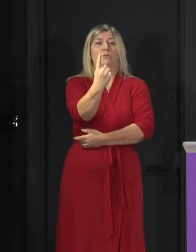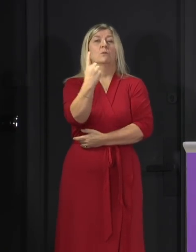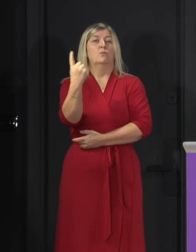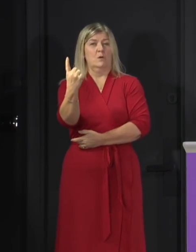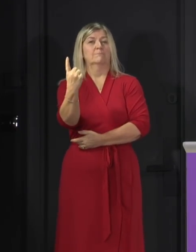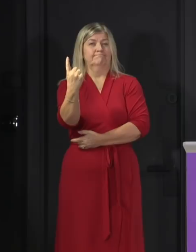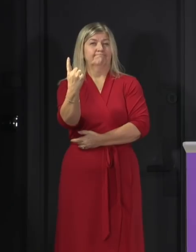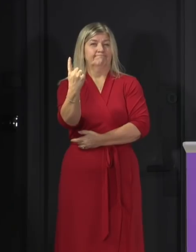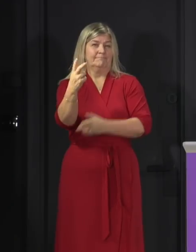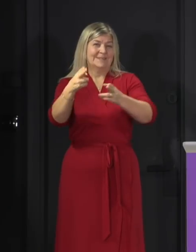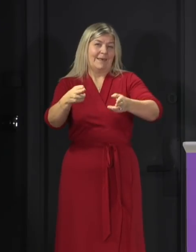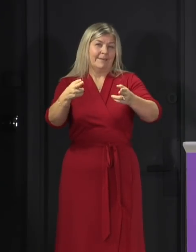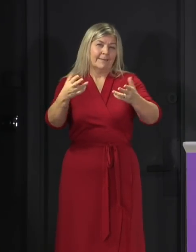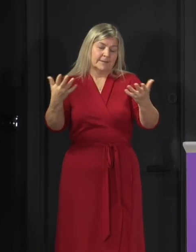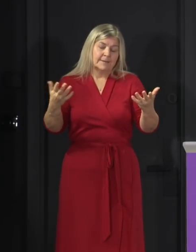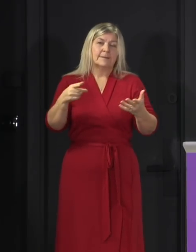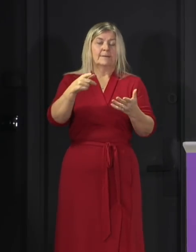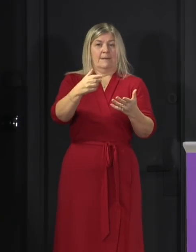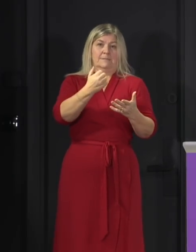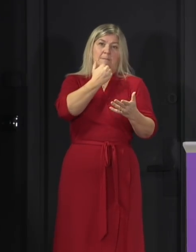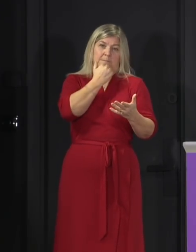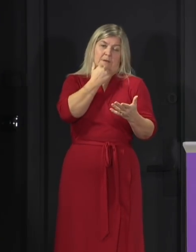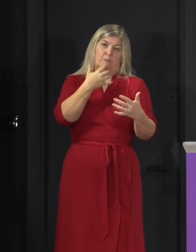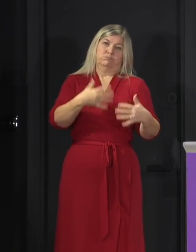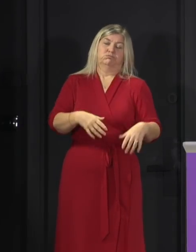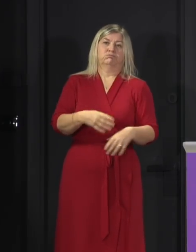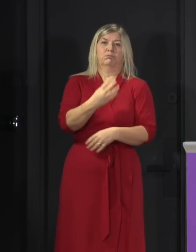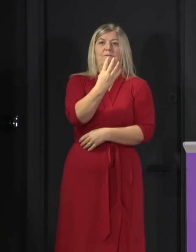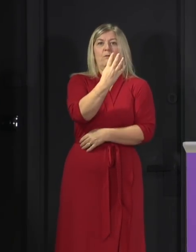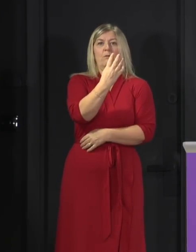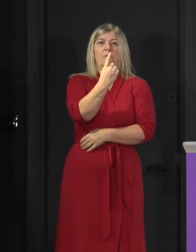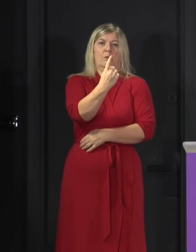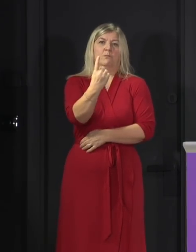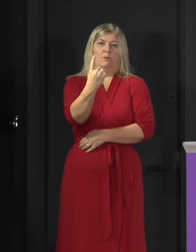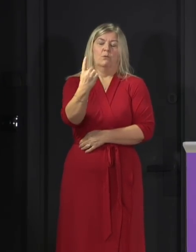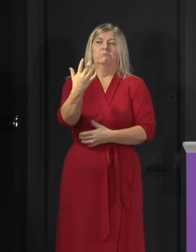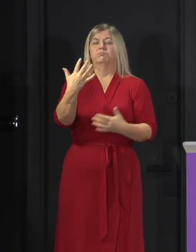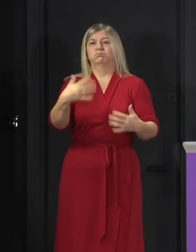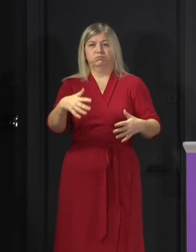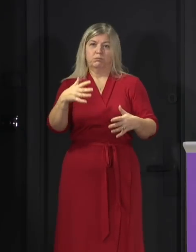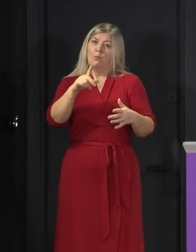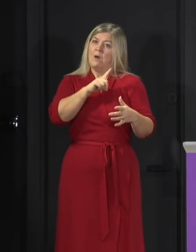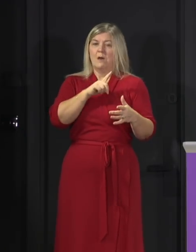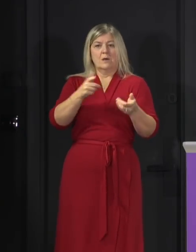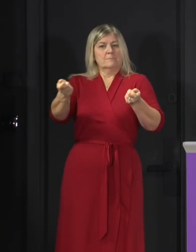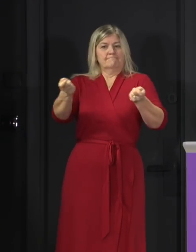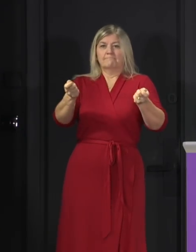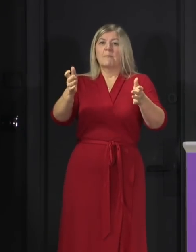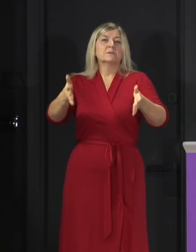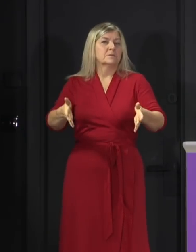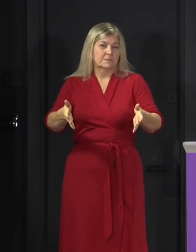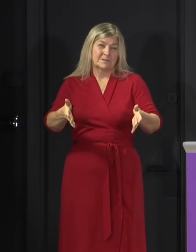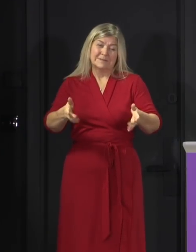4,111. Of course, that figure reminds us again why we really do need to keep the virus under control. It still